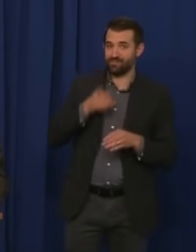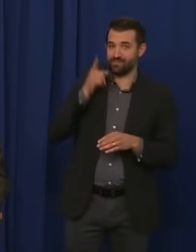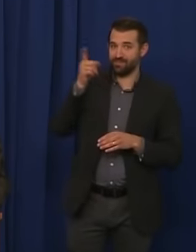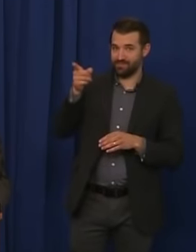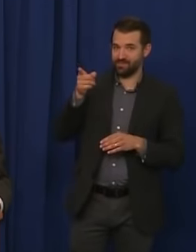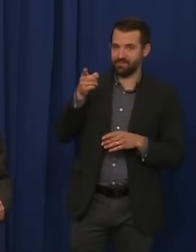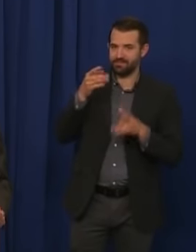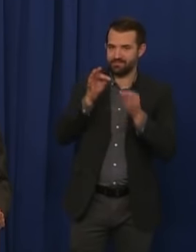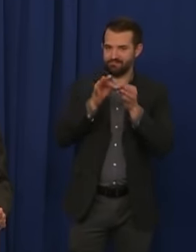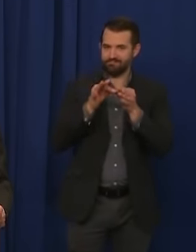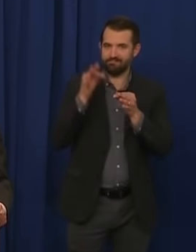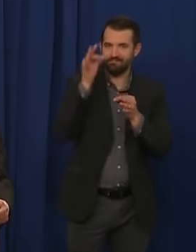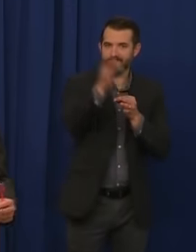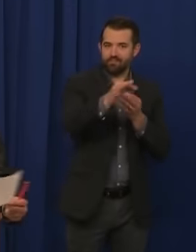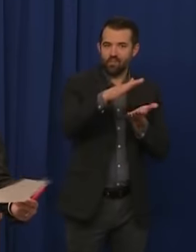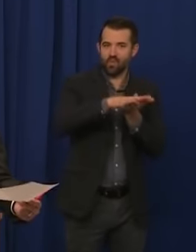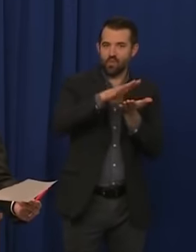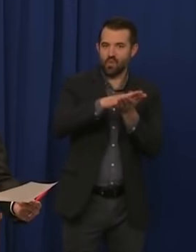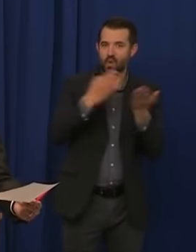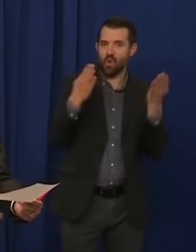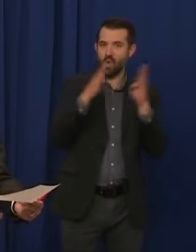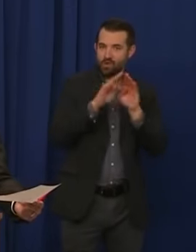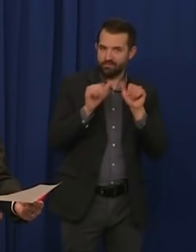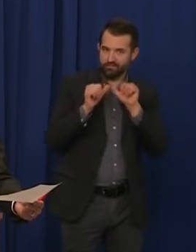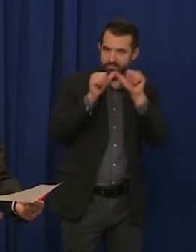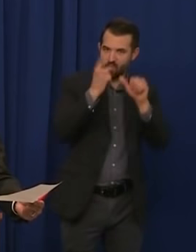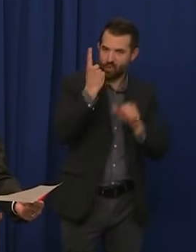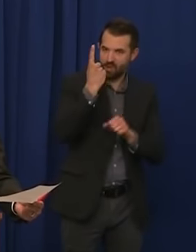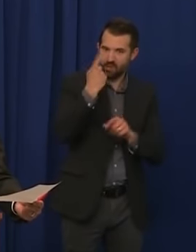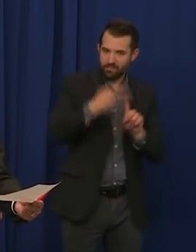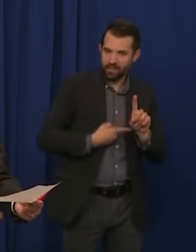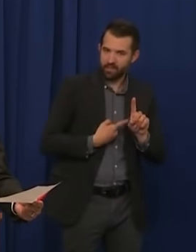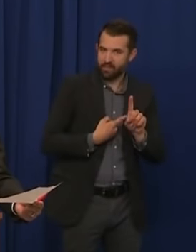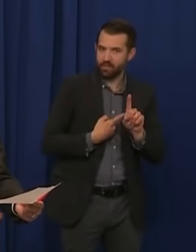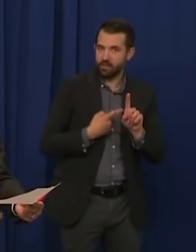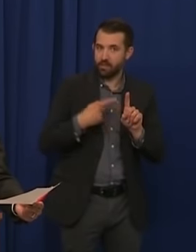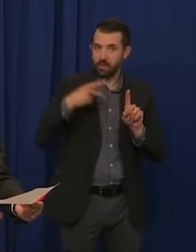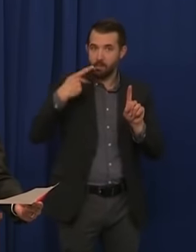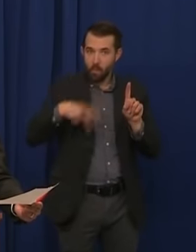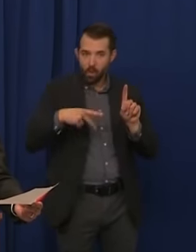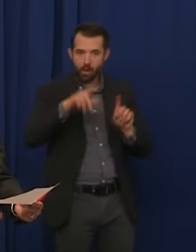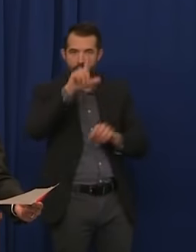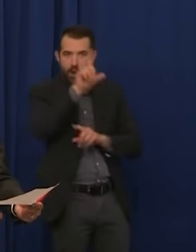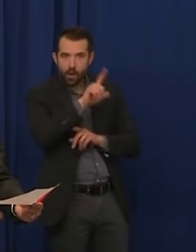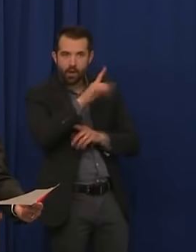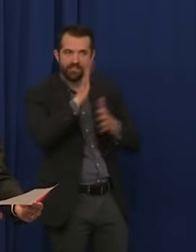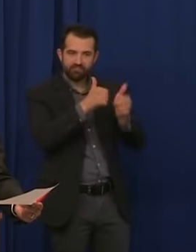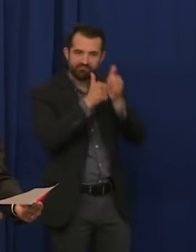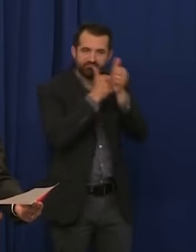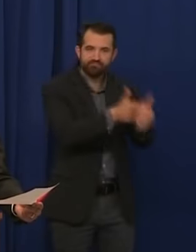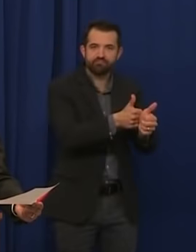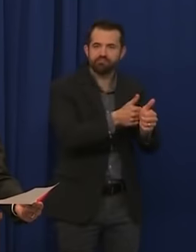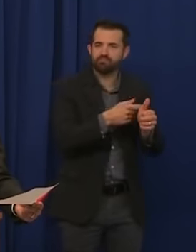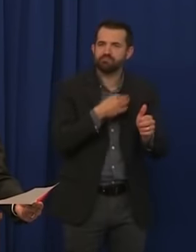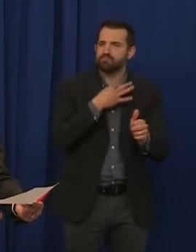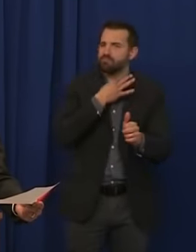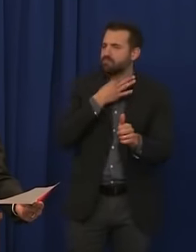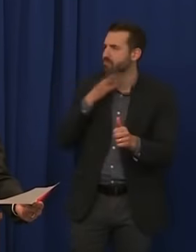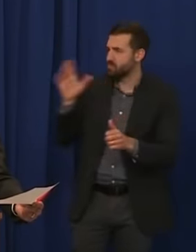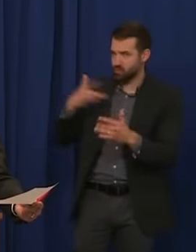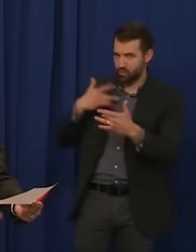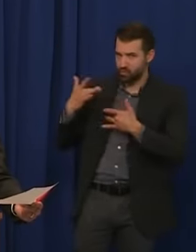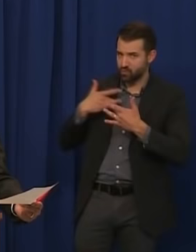things down, saying schools should remain closed, and immediately Portland and Lewiston and other districts complied. Are you in any way worried Mainers are